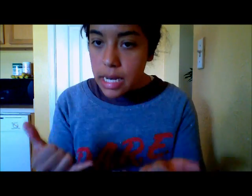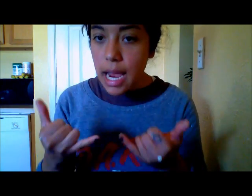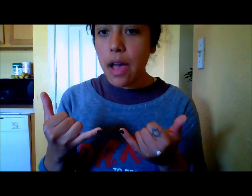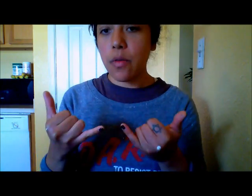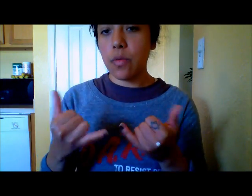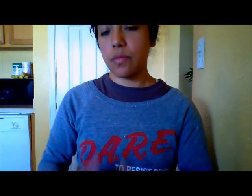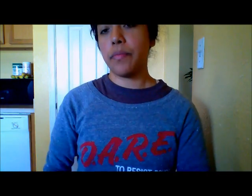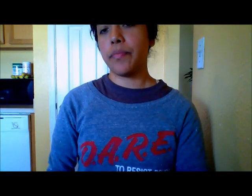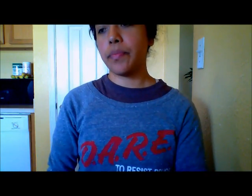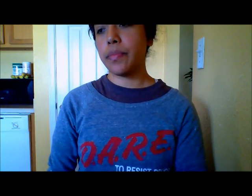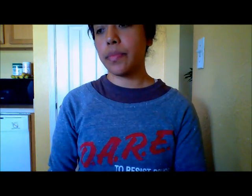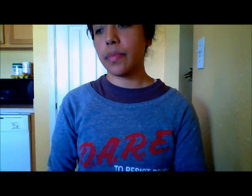Now,